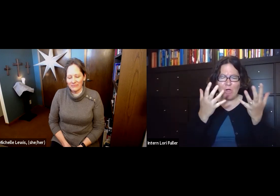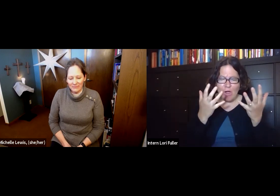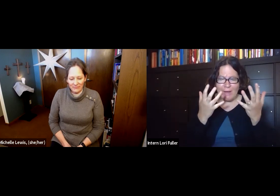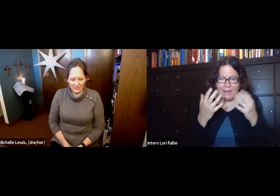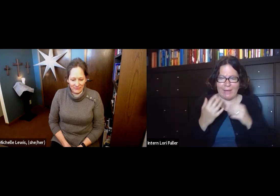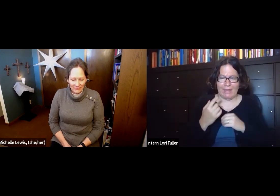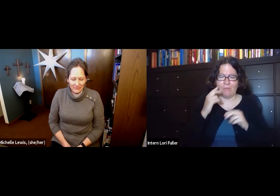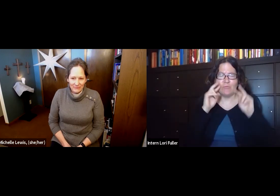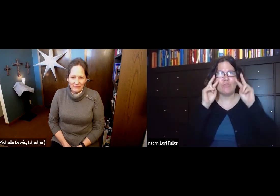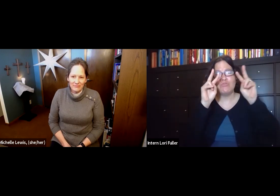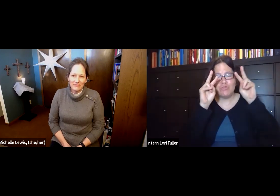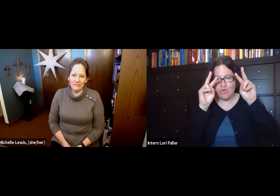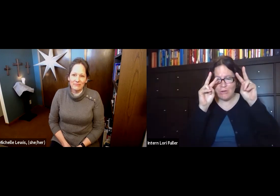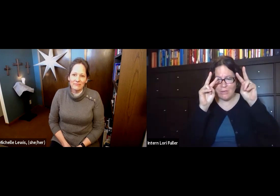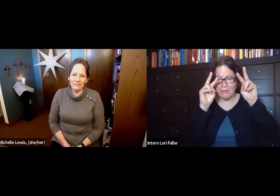of longing,